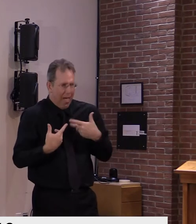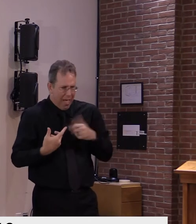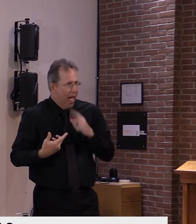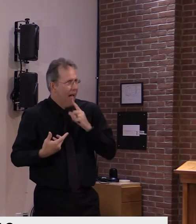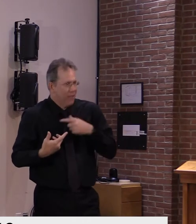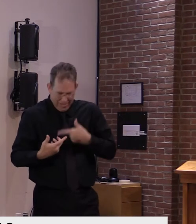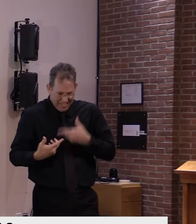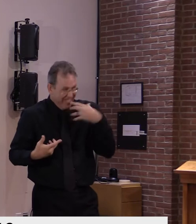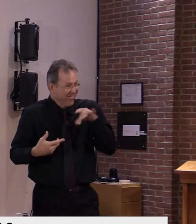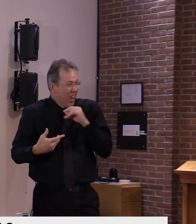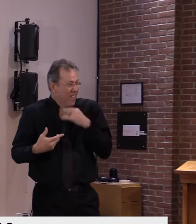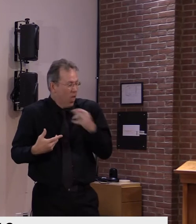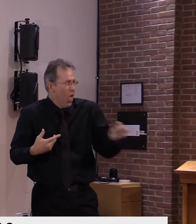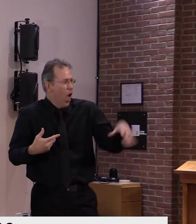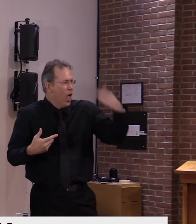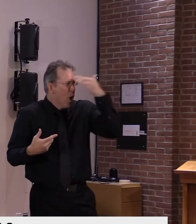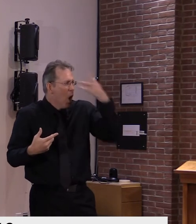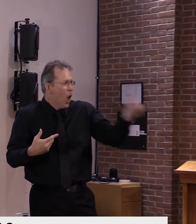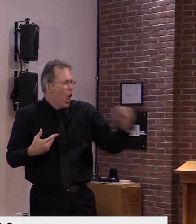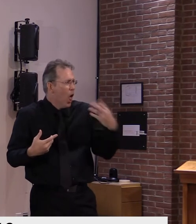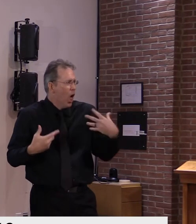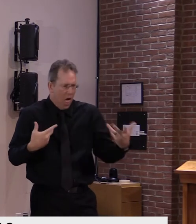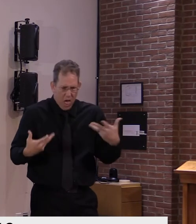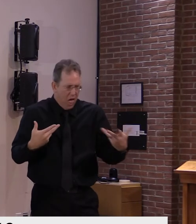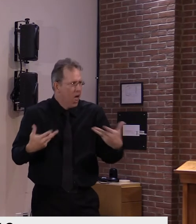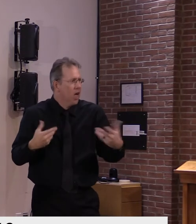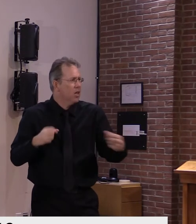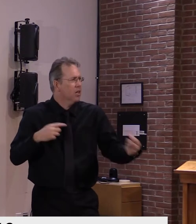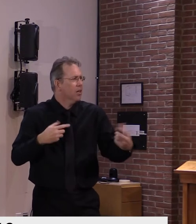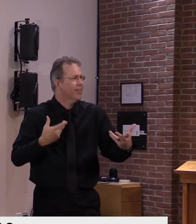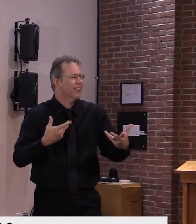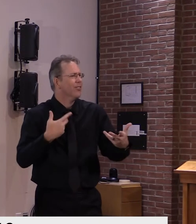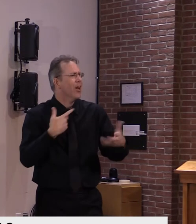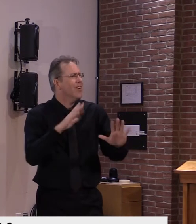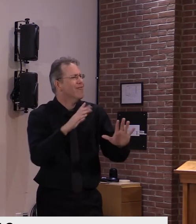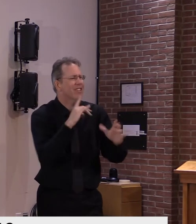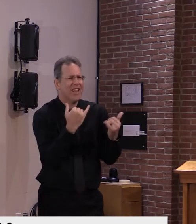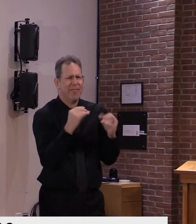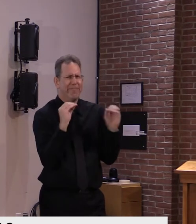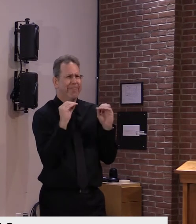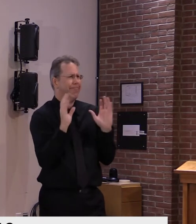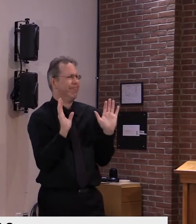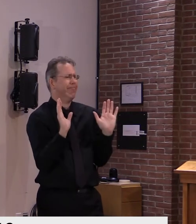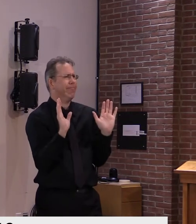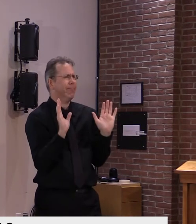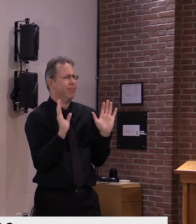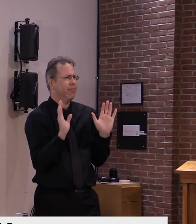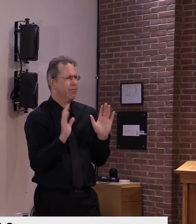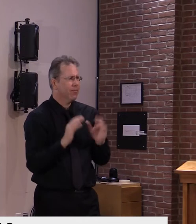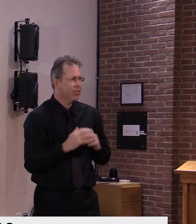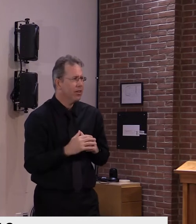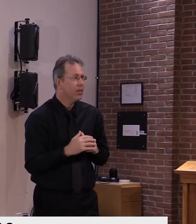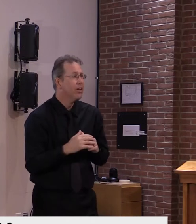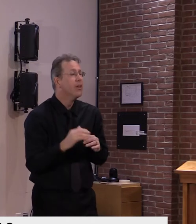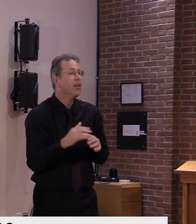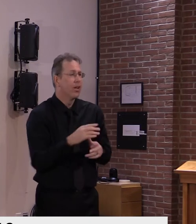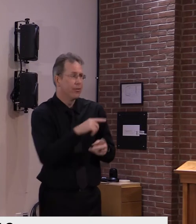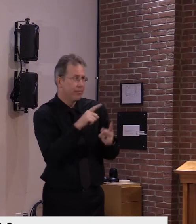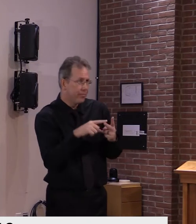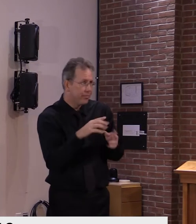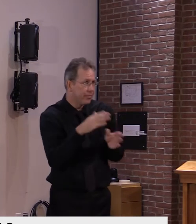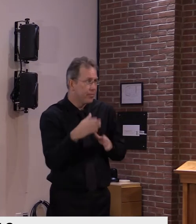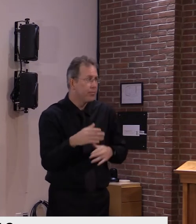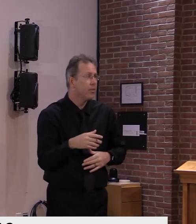breaking situation at the same time. St. Albans does, I'll leave it to Dr. Levine